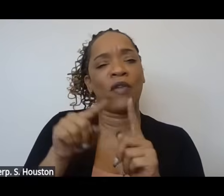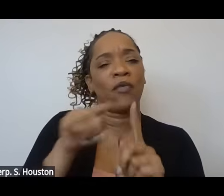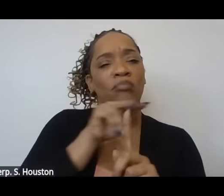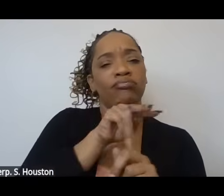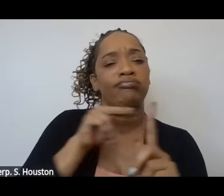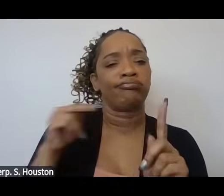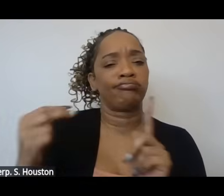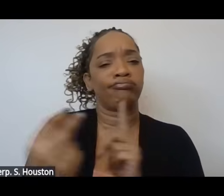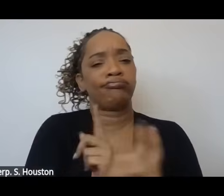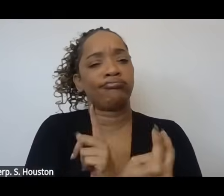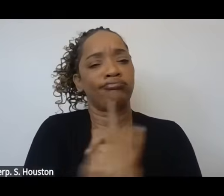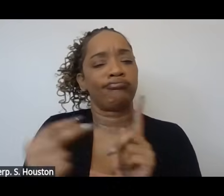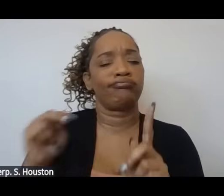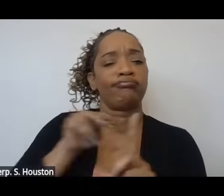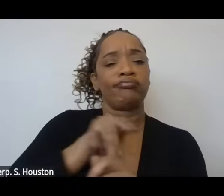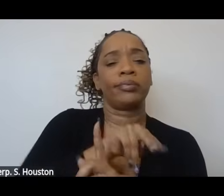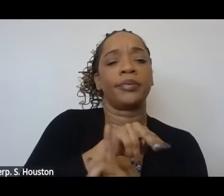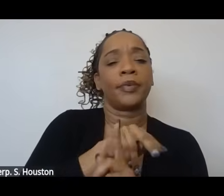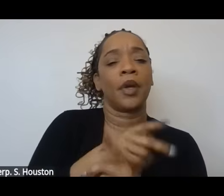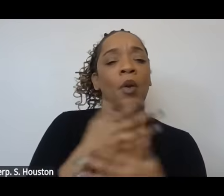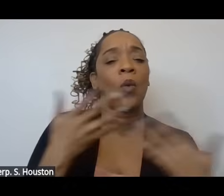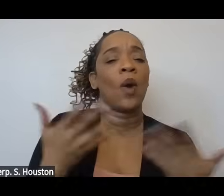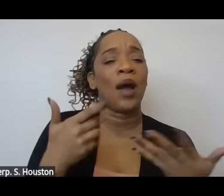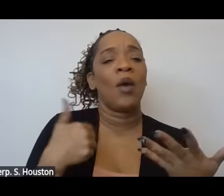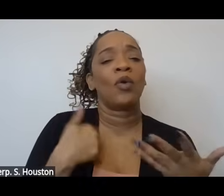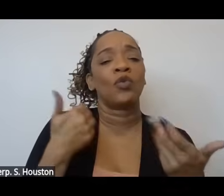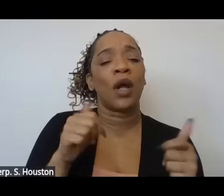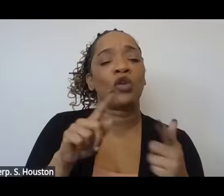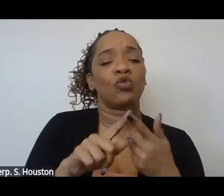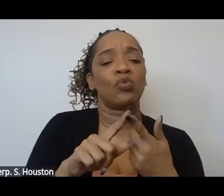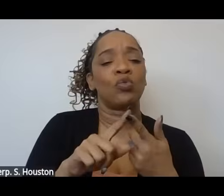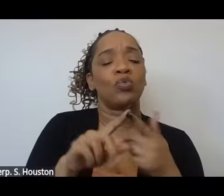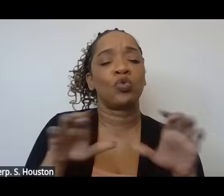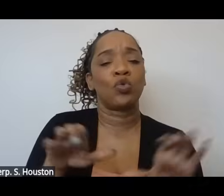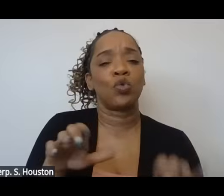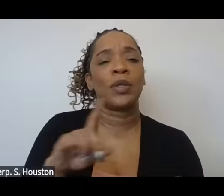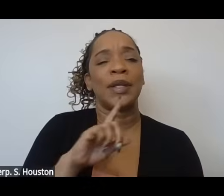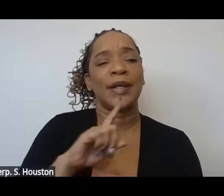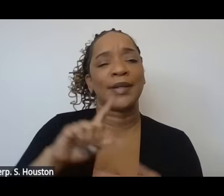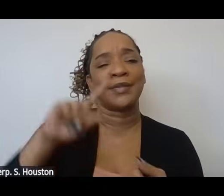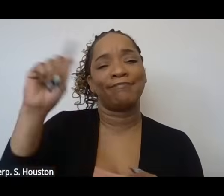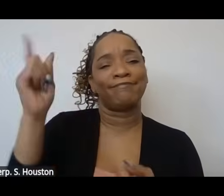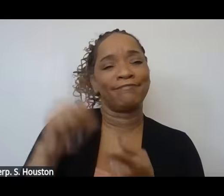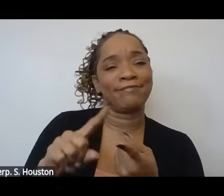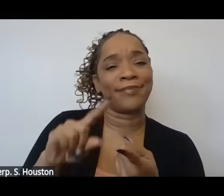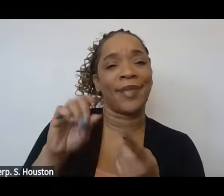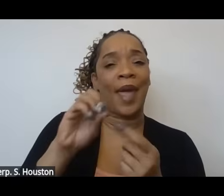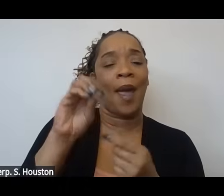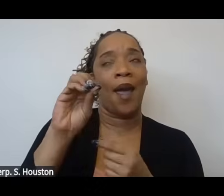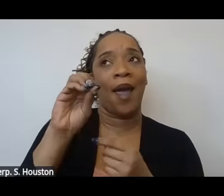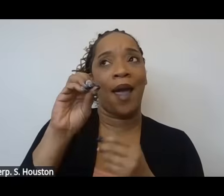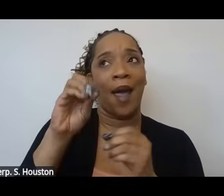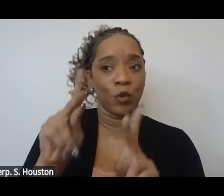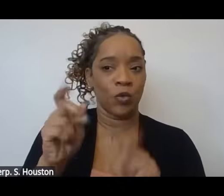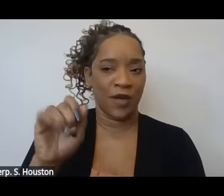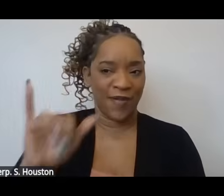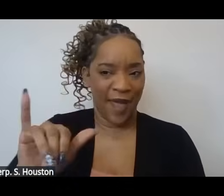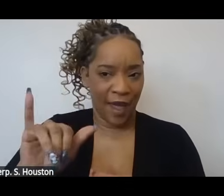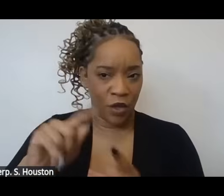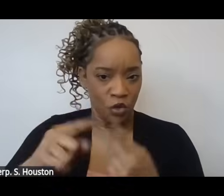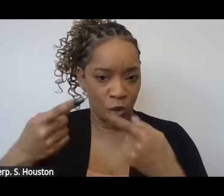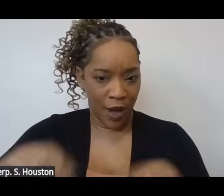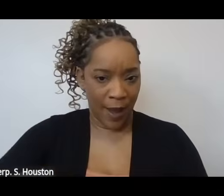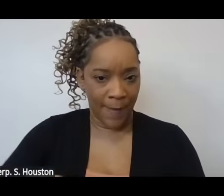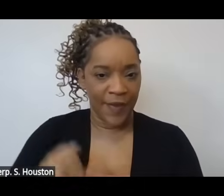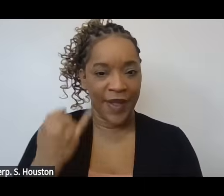What we're trying to do is narrow down the instances in which that happens. So if a petition sponsor or a candidate or petition, I